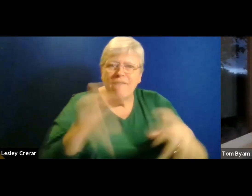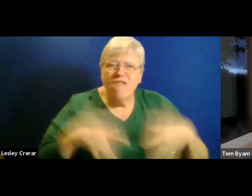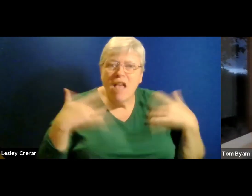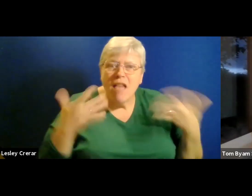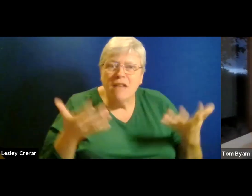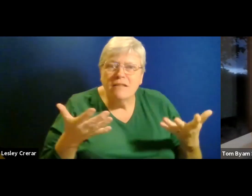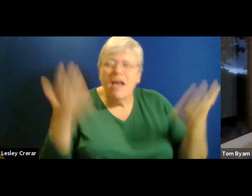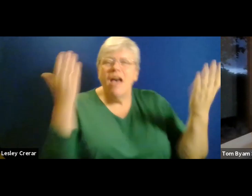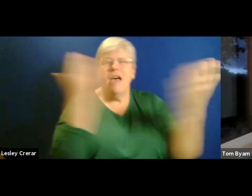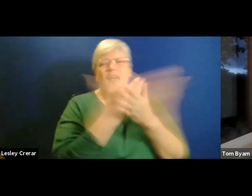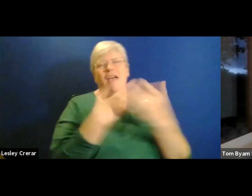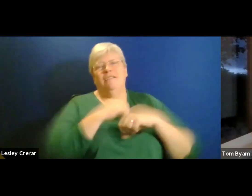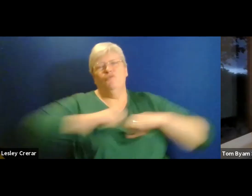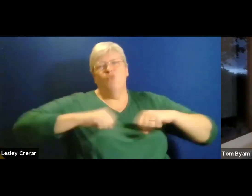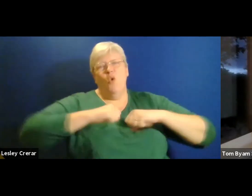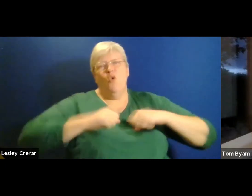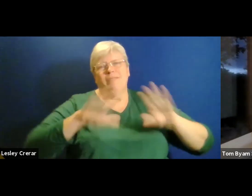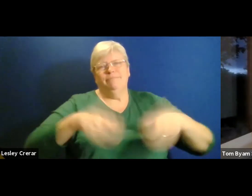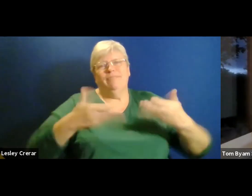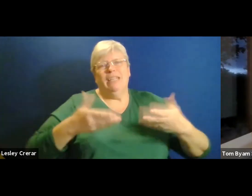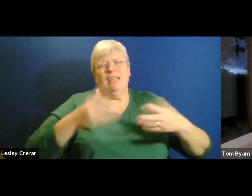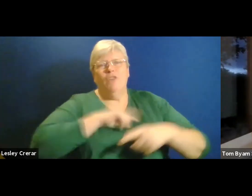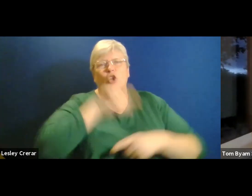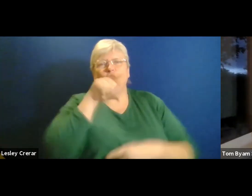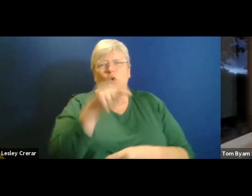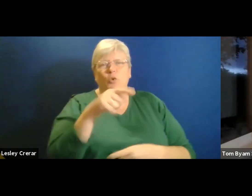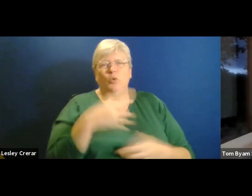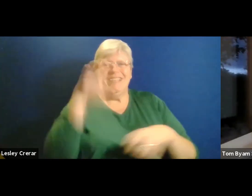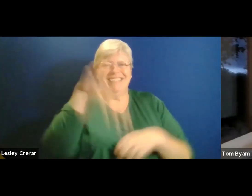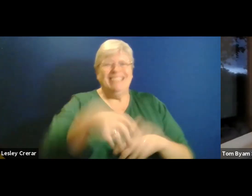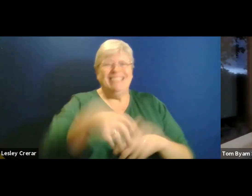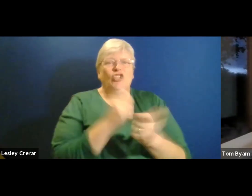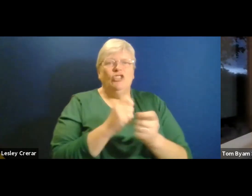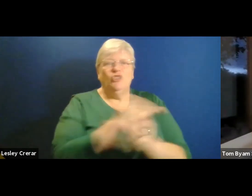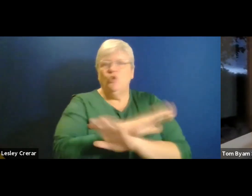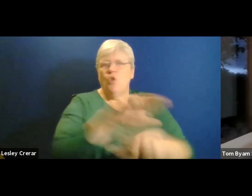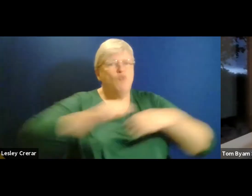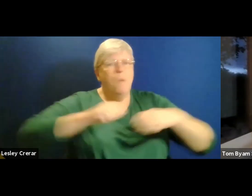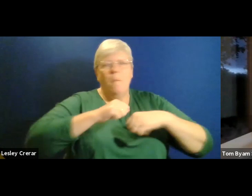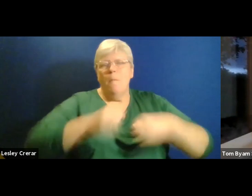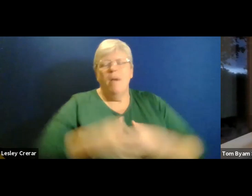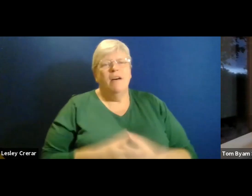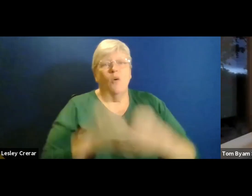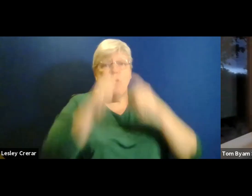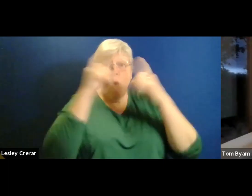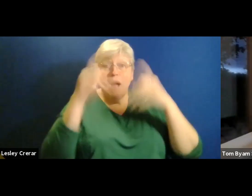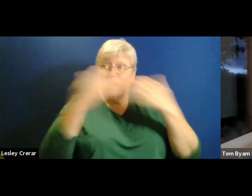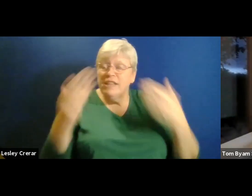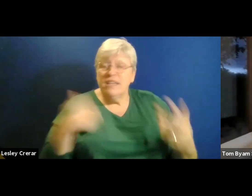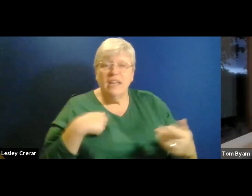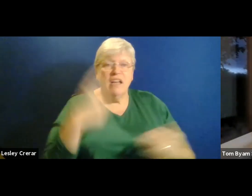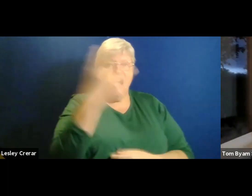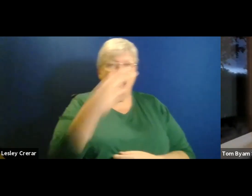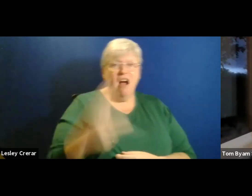No room for you. The city's changing, and we don't have room for you. We woke up one day to find art smeared